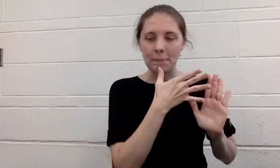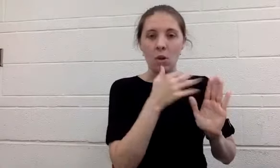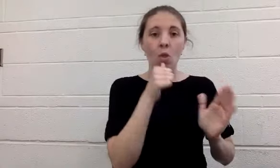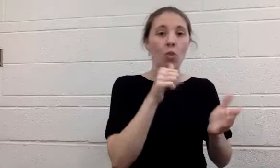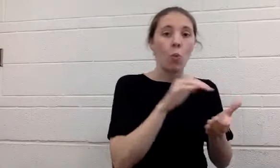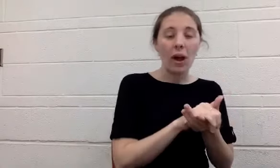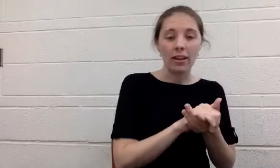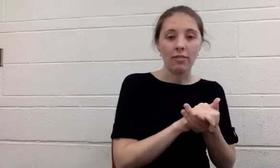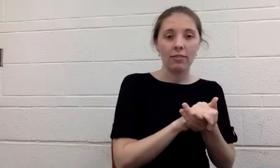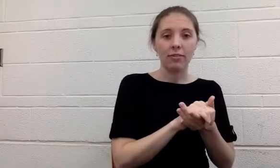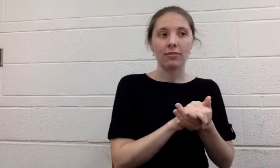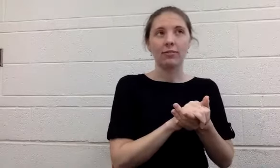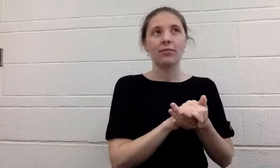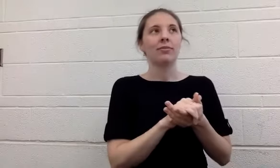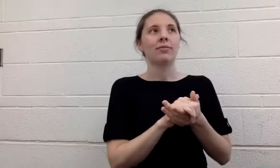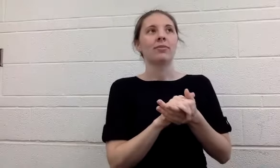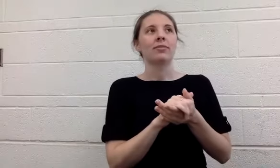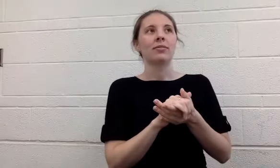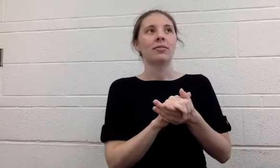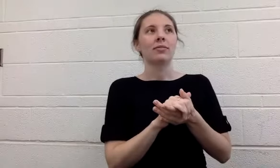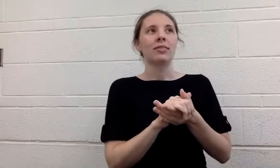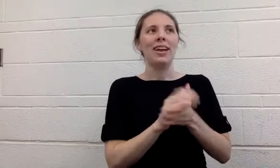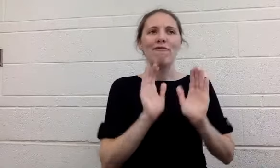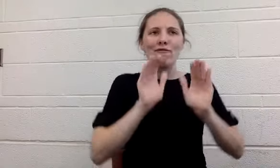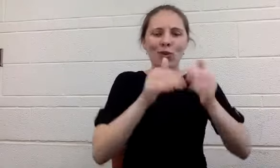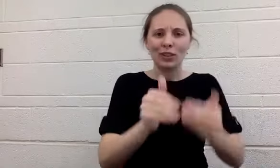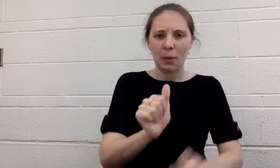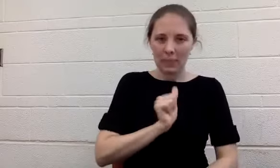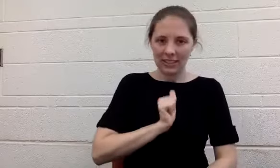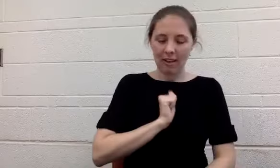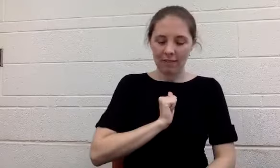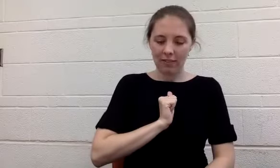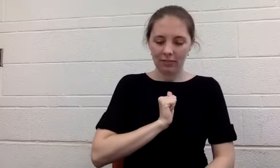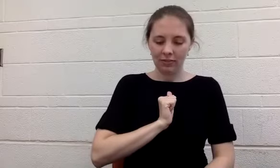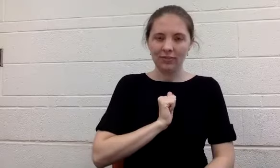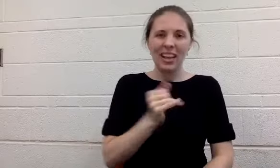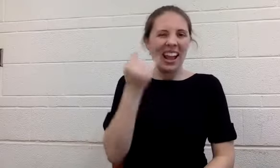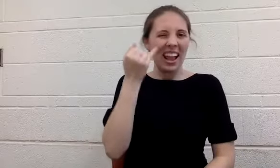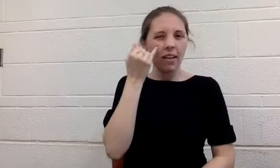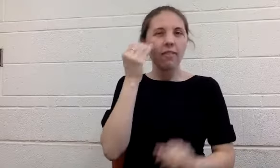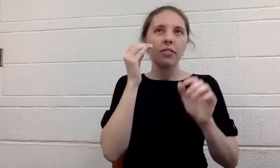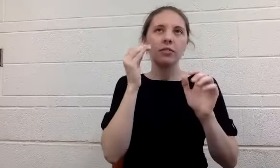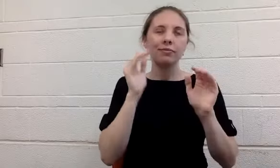you. But again, see, left to my own devices, many years in Al-Anon, what I still think is good for Earl.